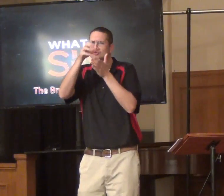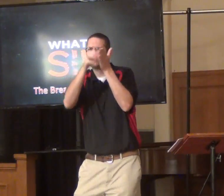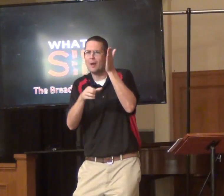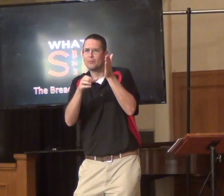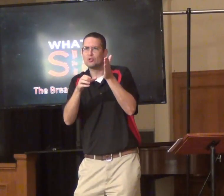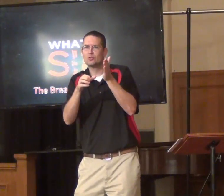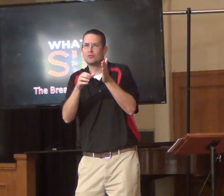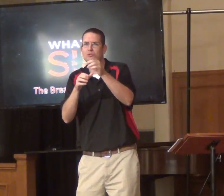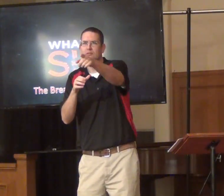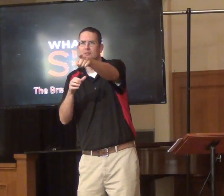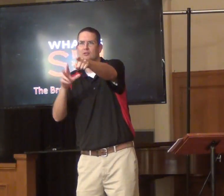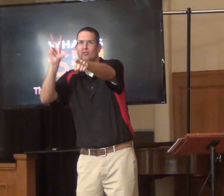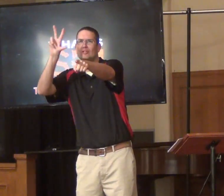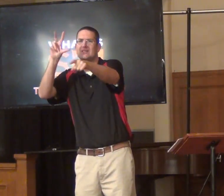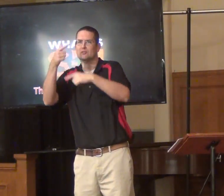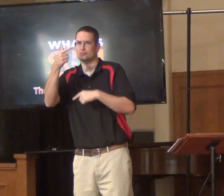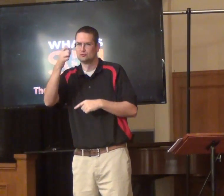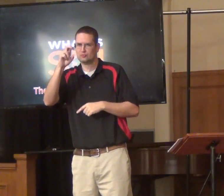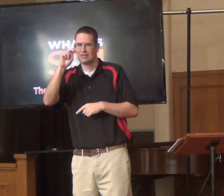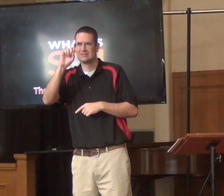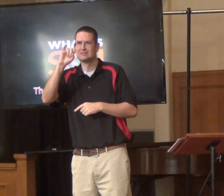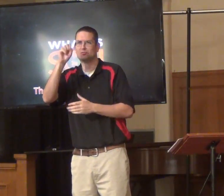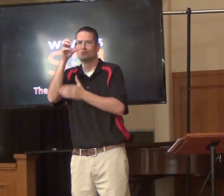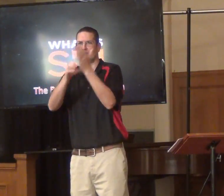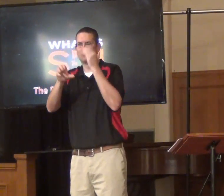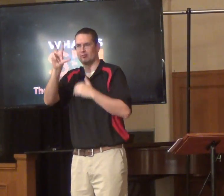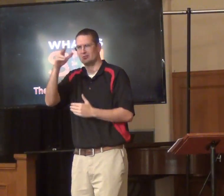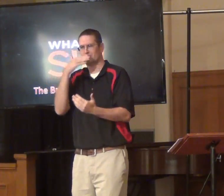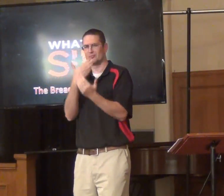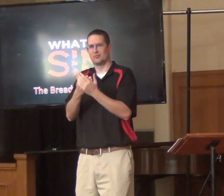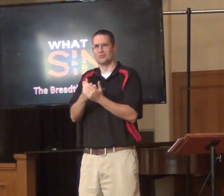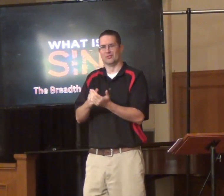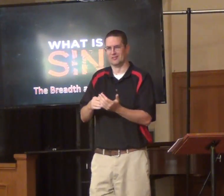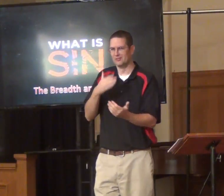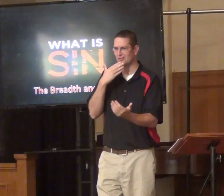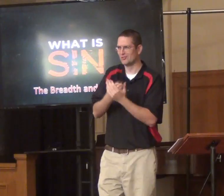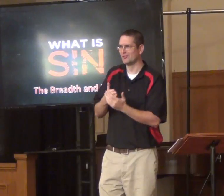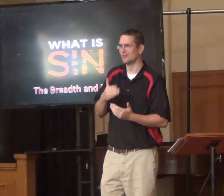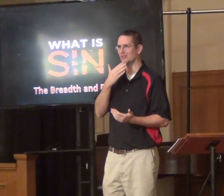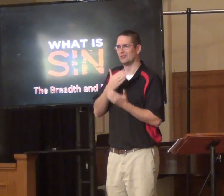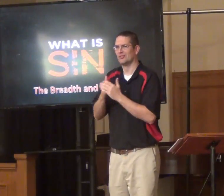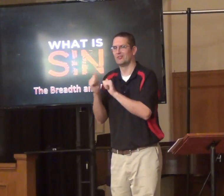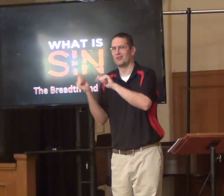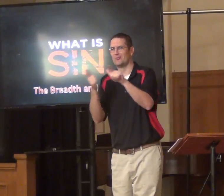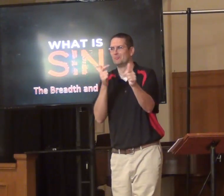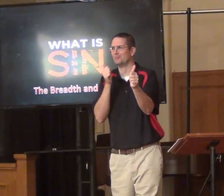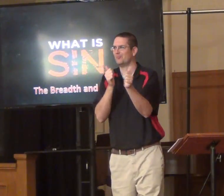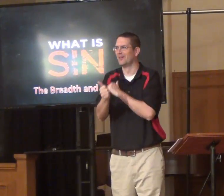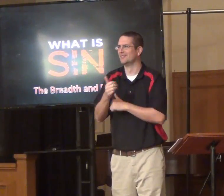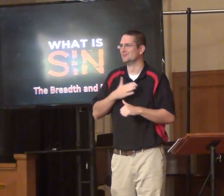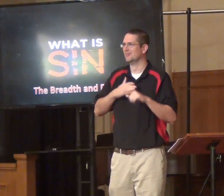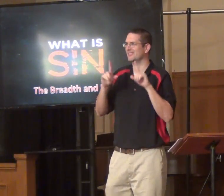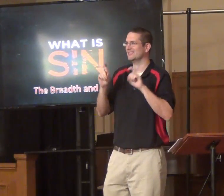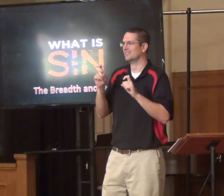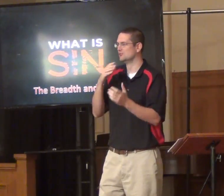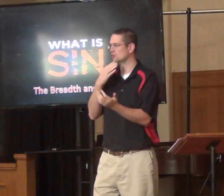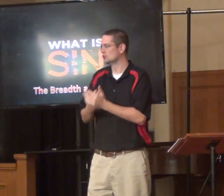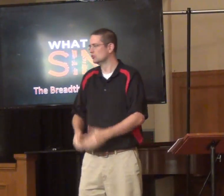begin? Which chapter in Genesis? Genesis chapter 3. Good. All of you passed